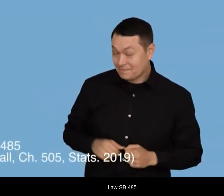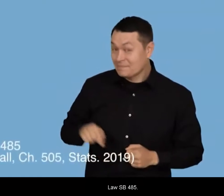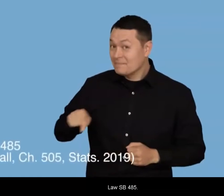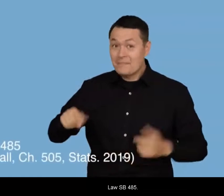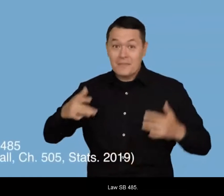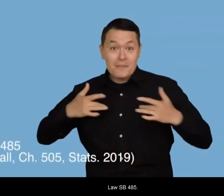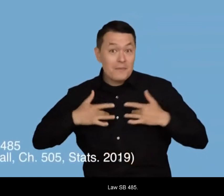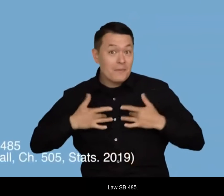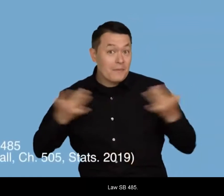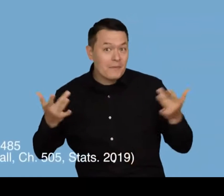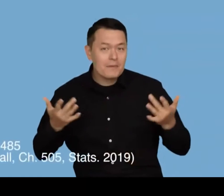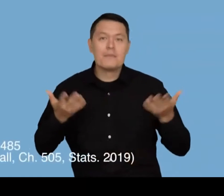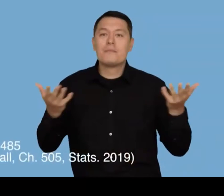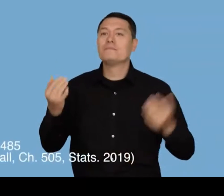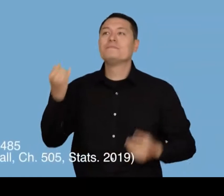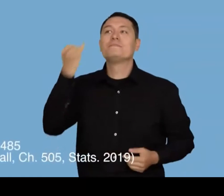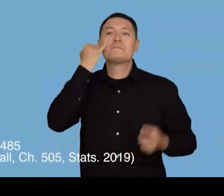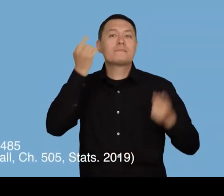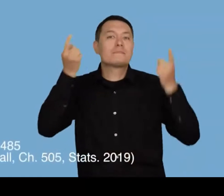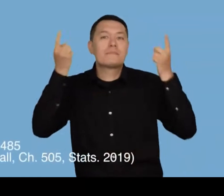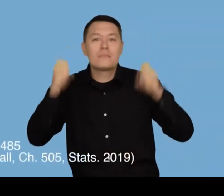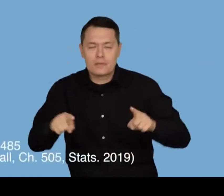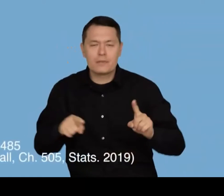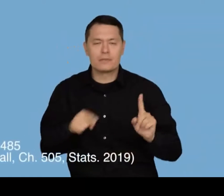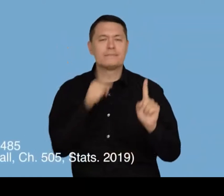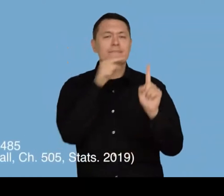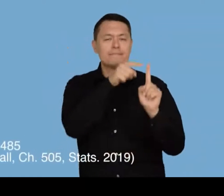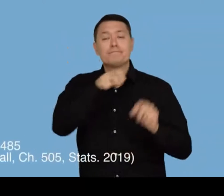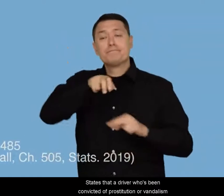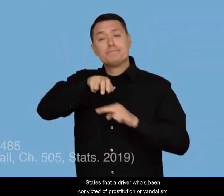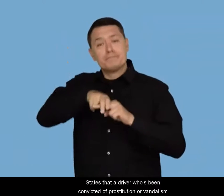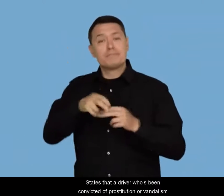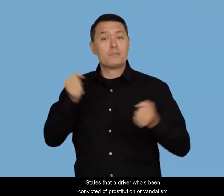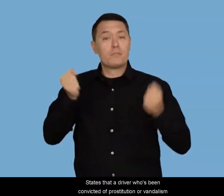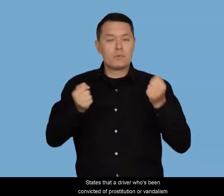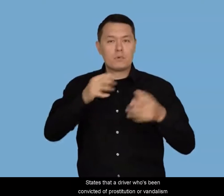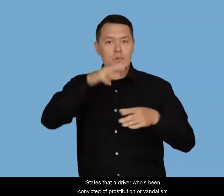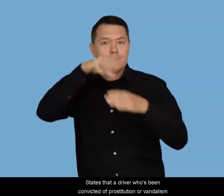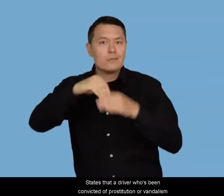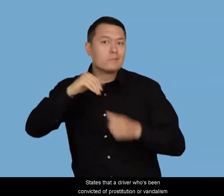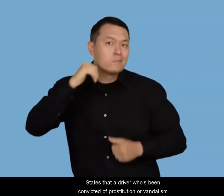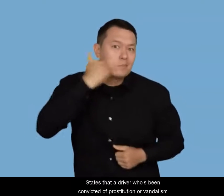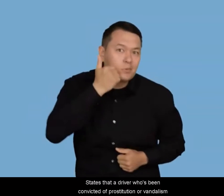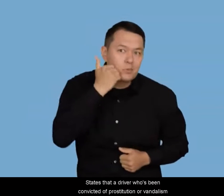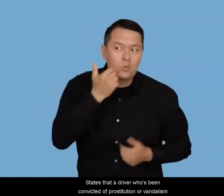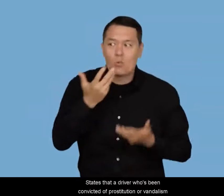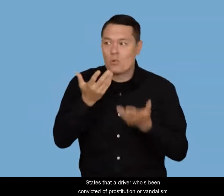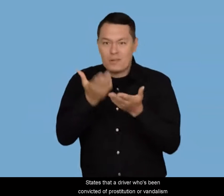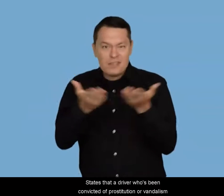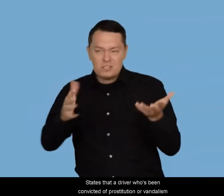SB 485 states that a driver who's been convicted of